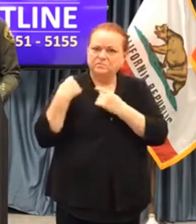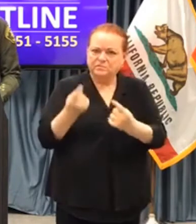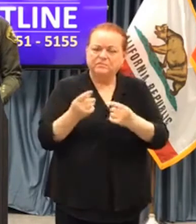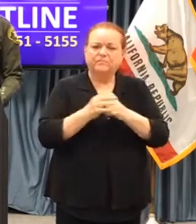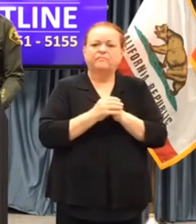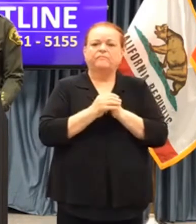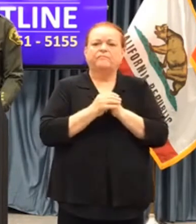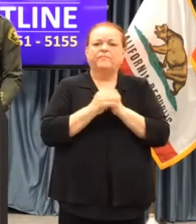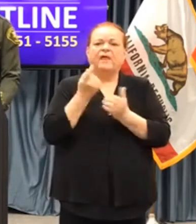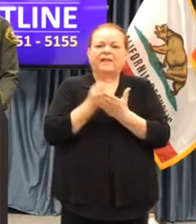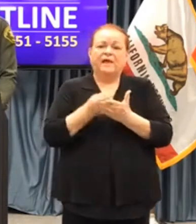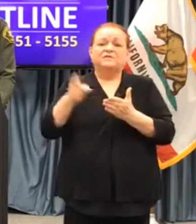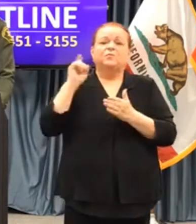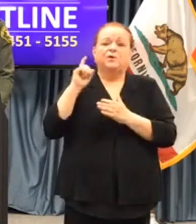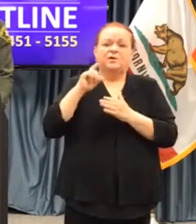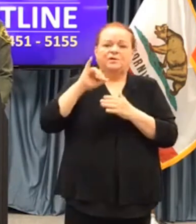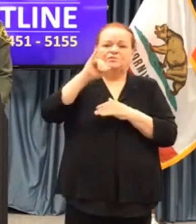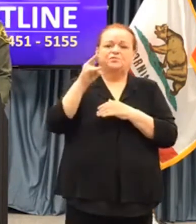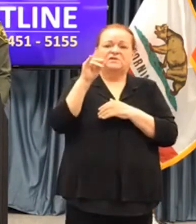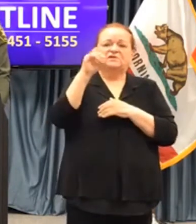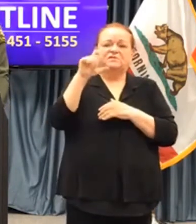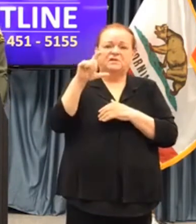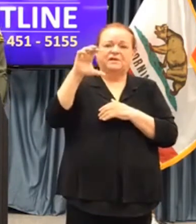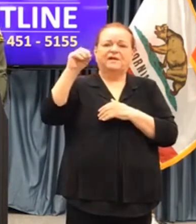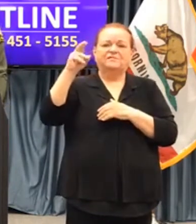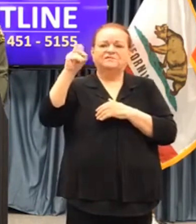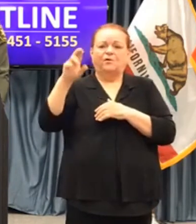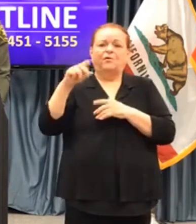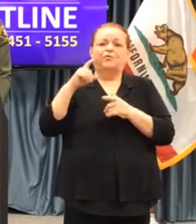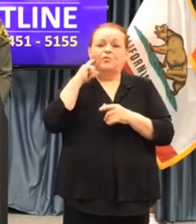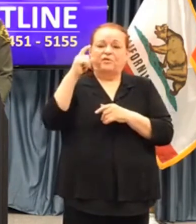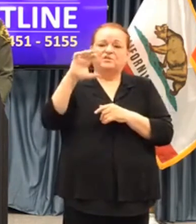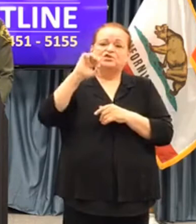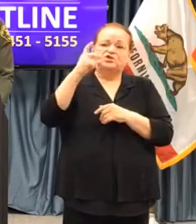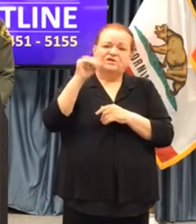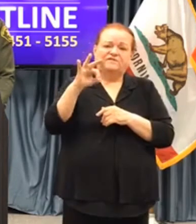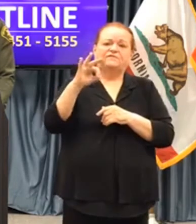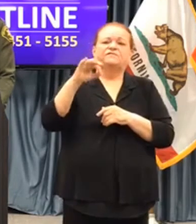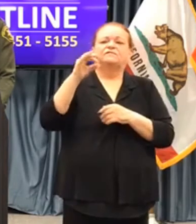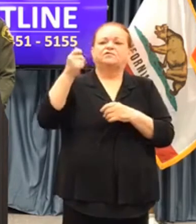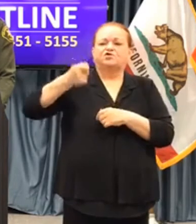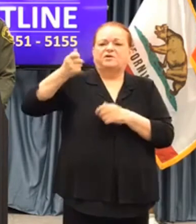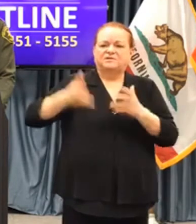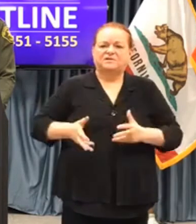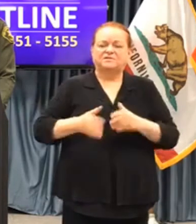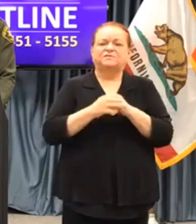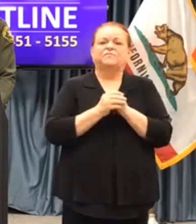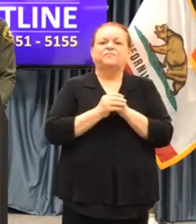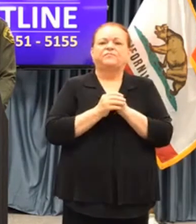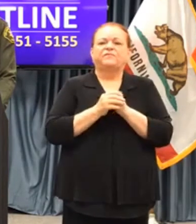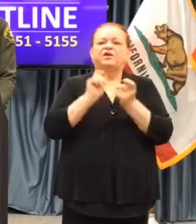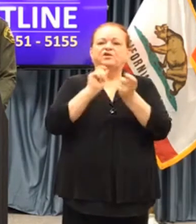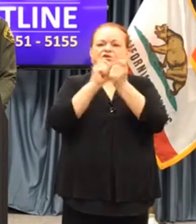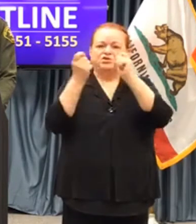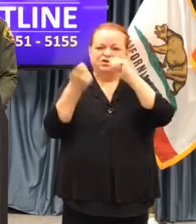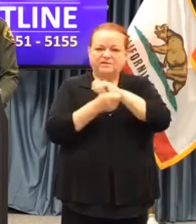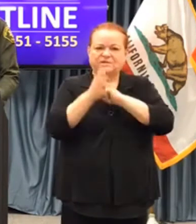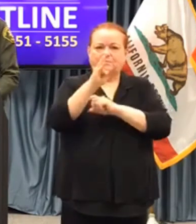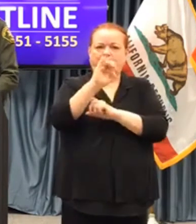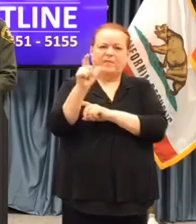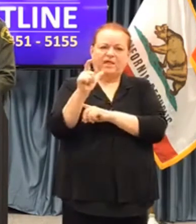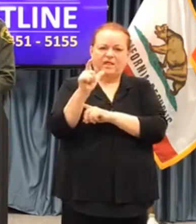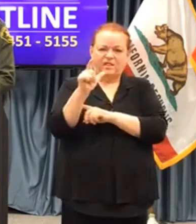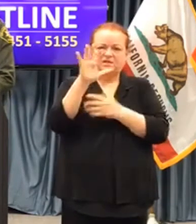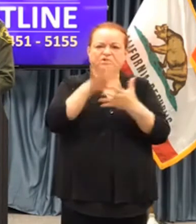week, the Judicial Council, through the Chief Justice, issued a revised bail schedule as a result of the COVID-19